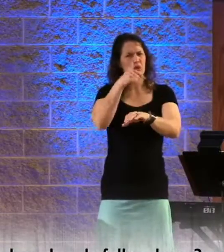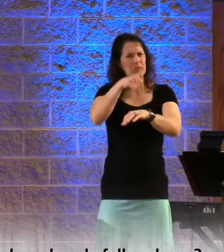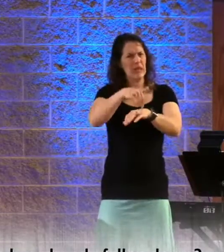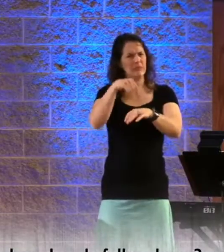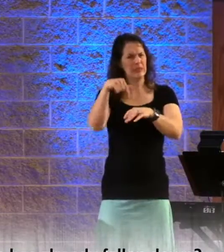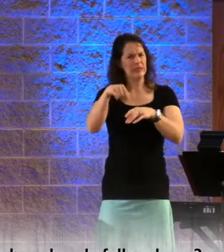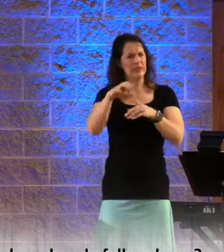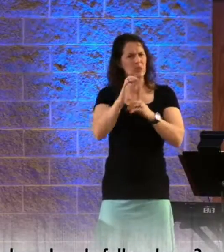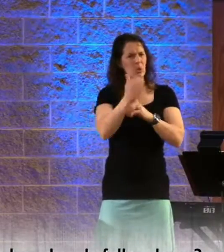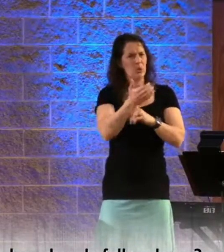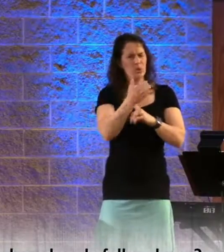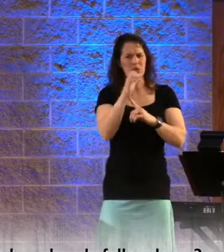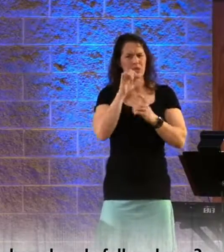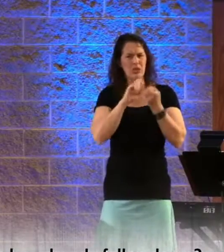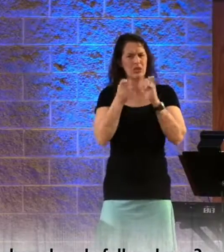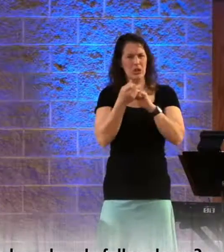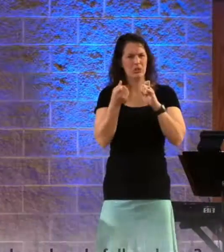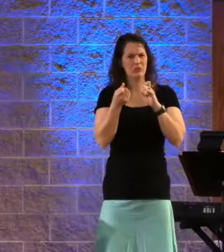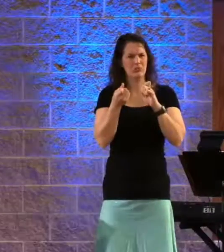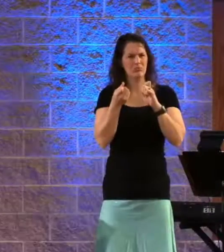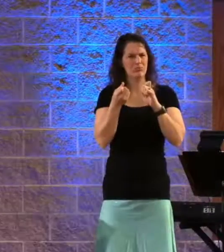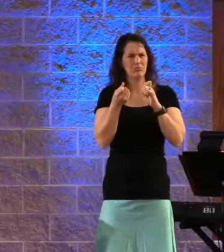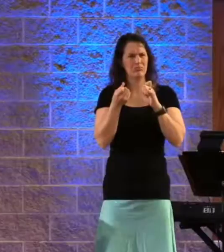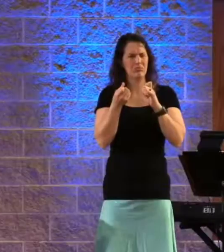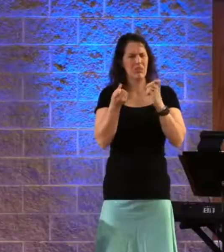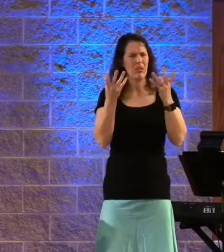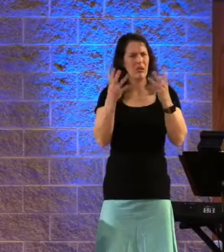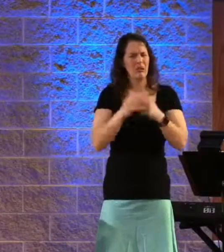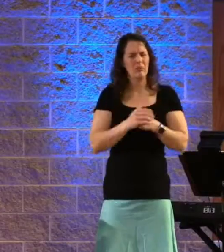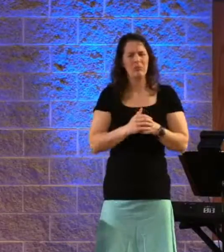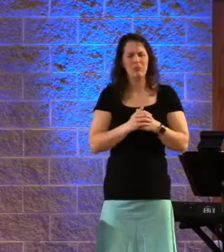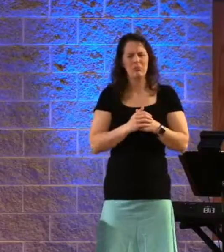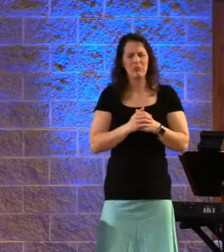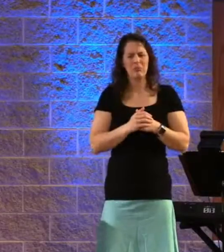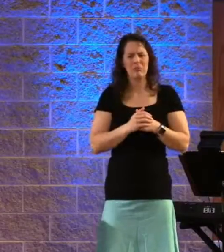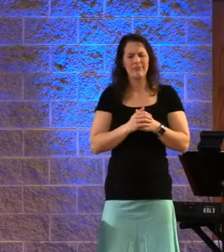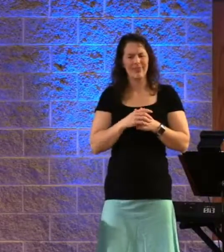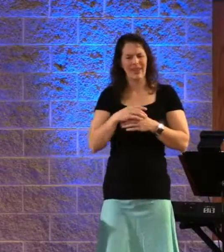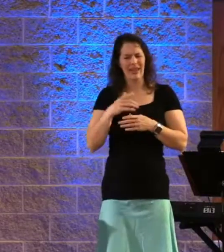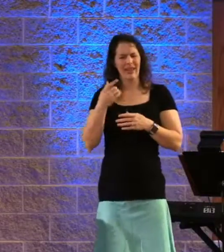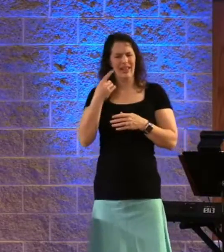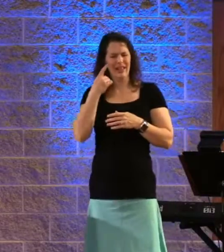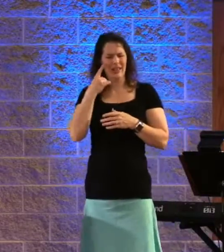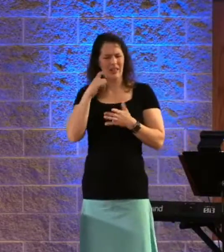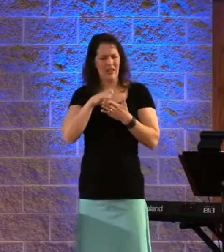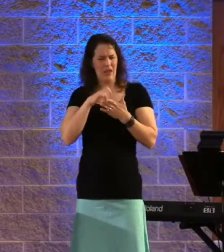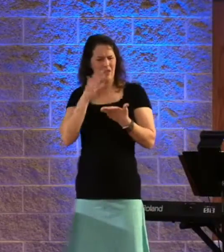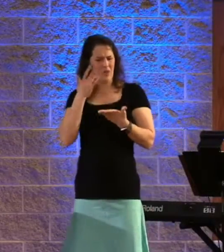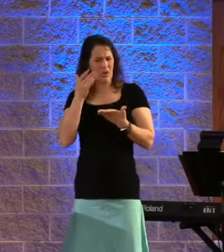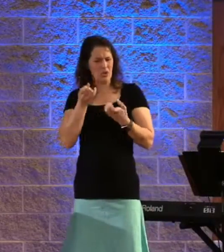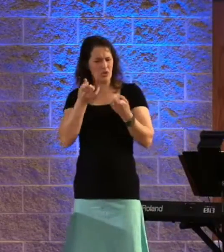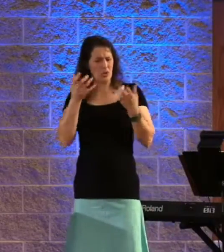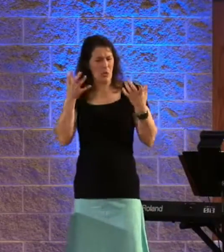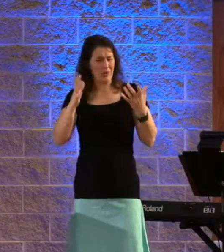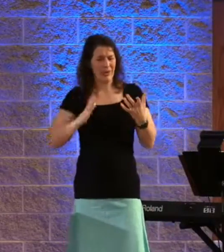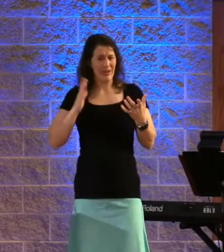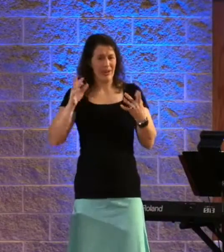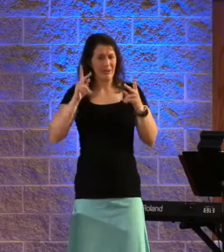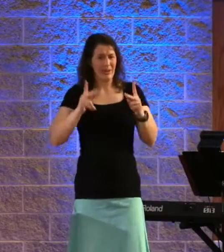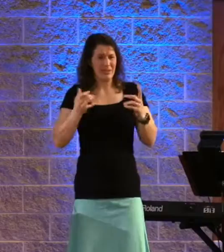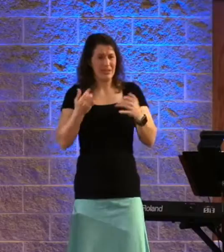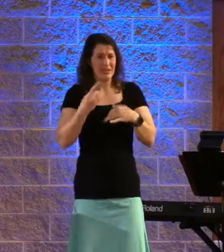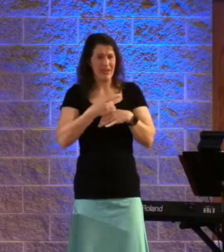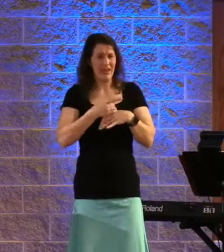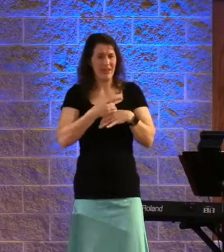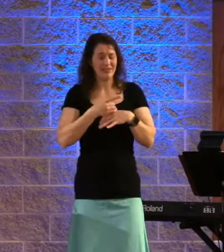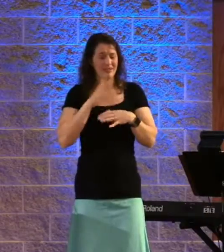changed much over the last decade or two. And I happen to think that is why so many young people these days